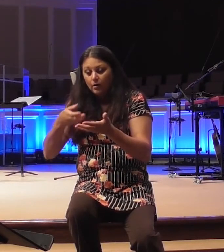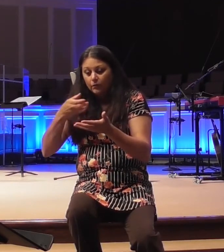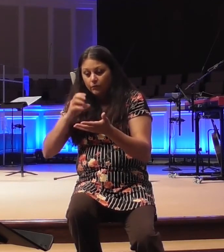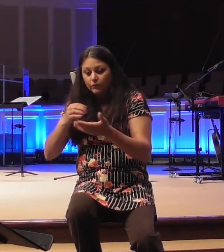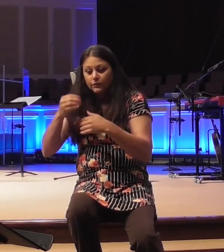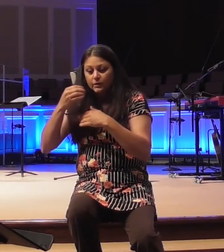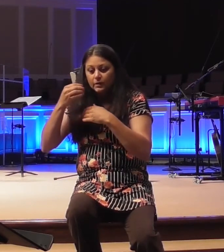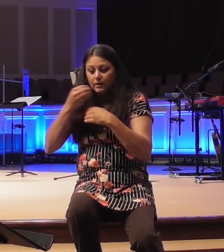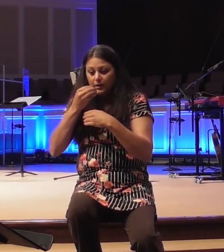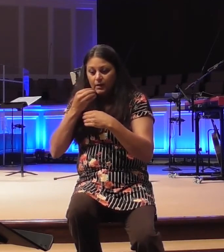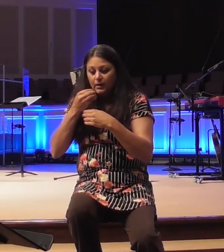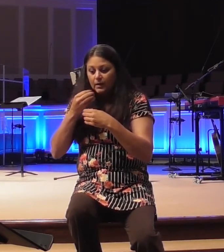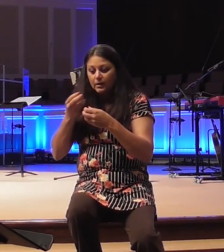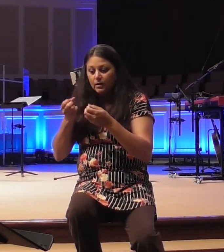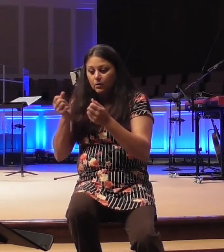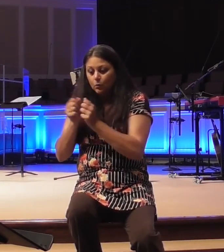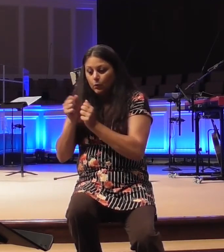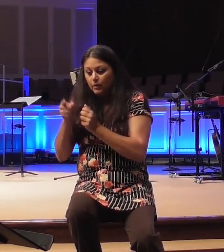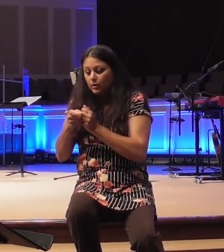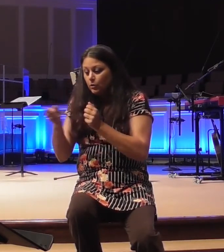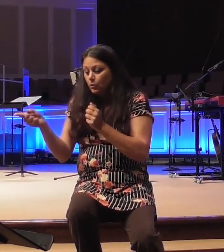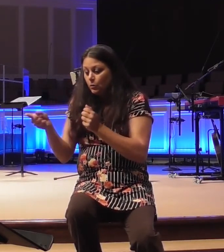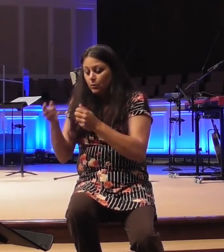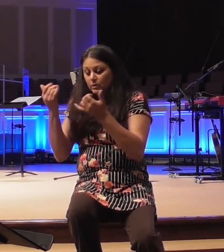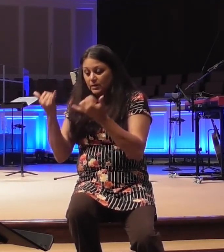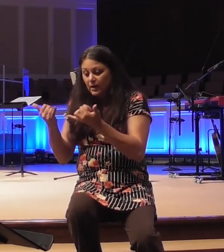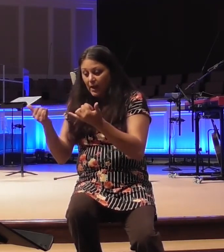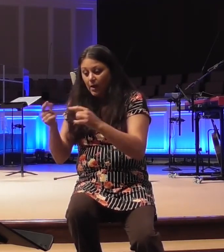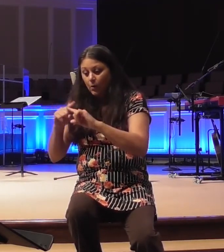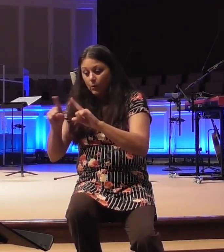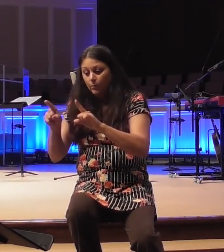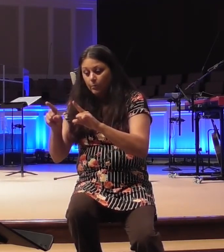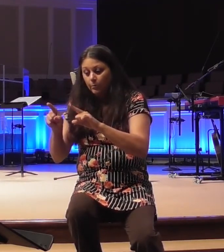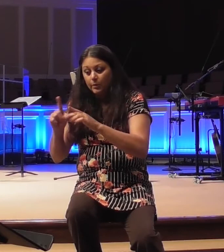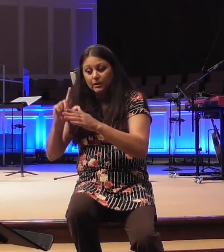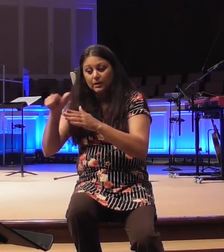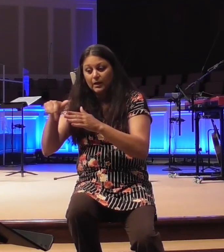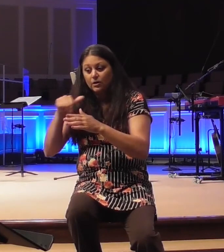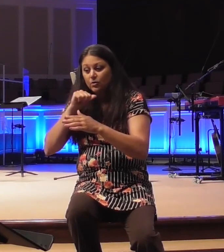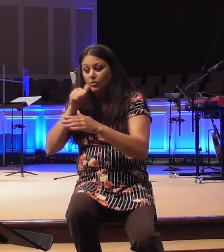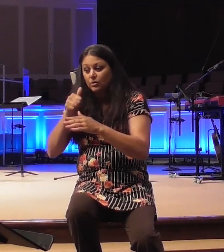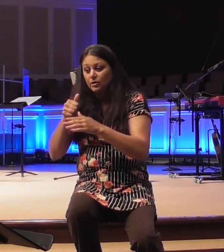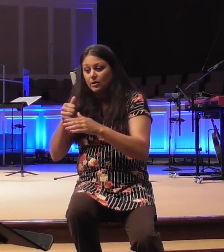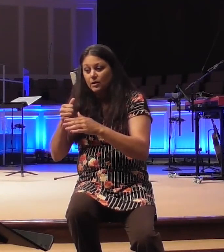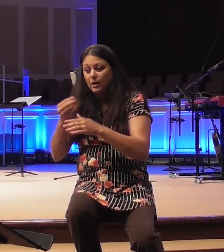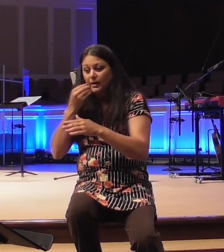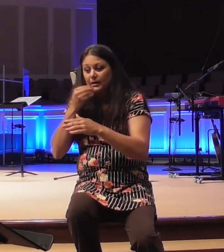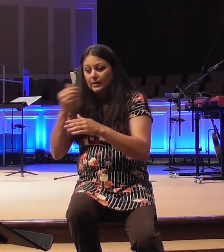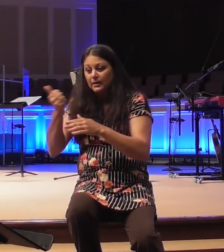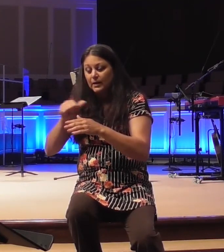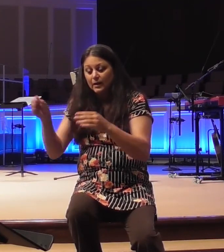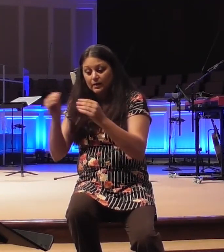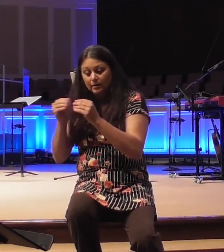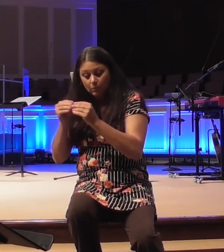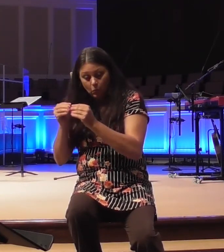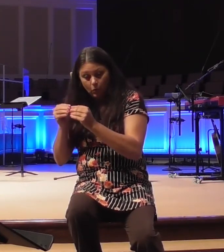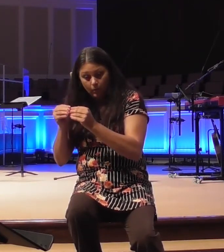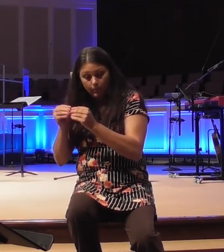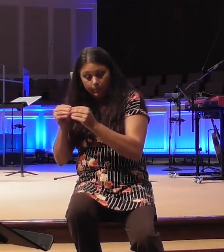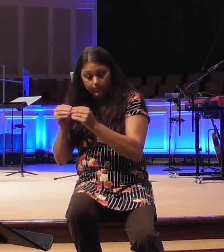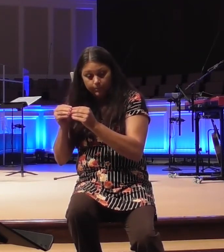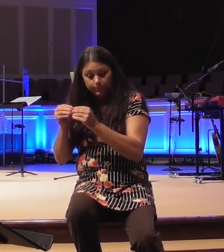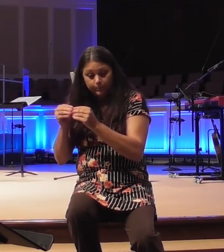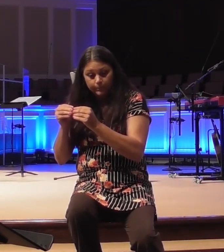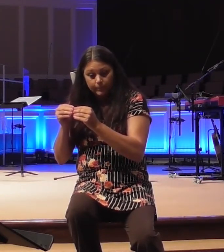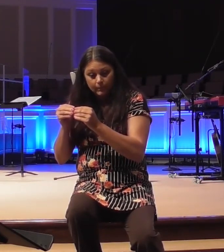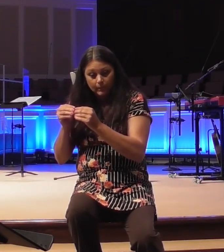with you in what's to come. Paul closes out his instruction on the Lord's Supper in 1 Corinthians 11 by saying, what? Every